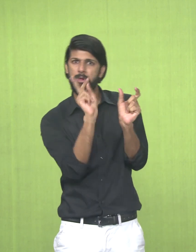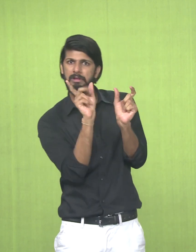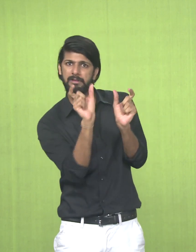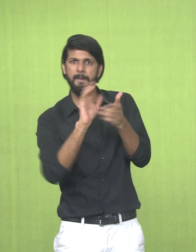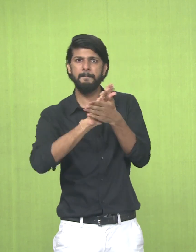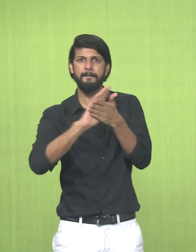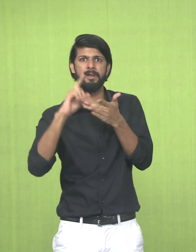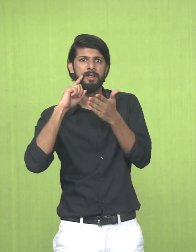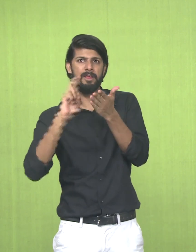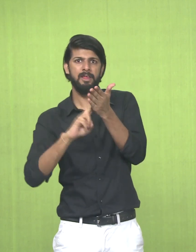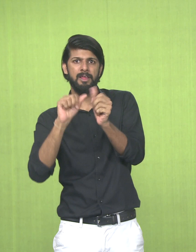Mahayana and